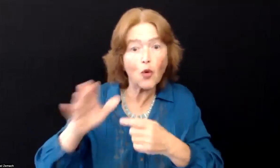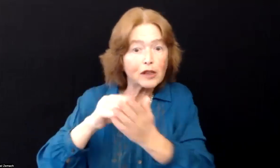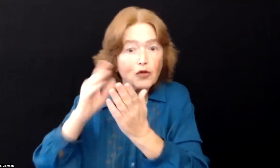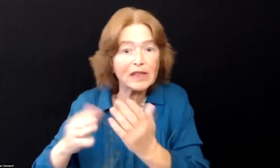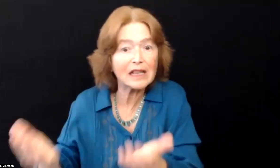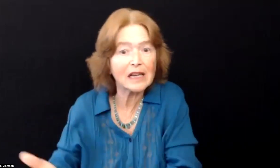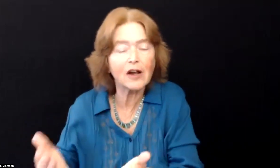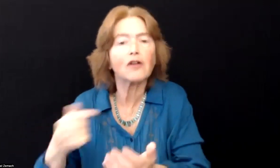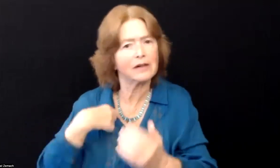she doing with